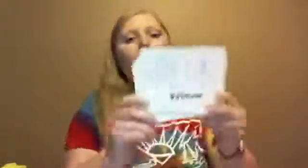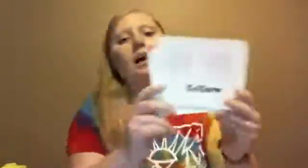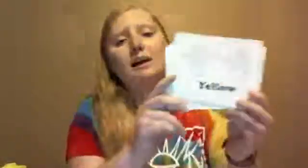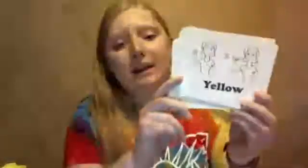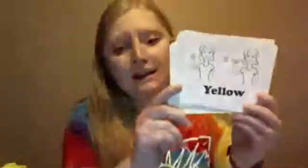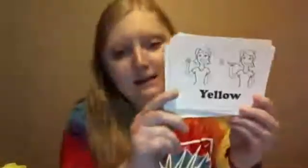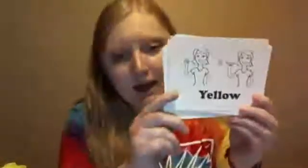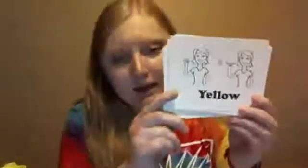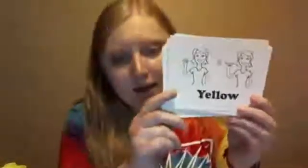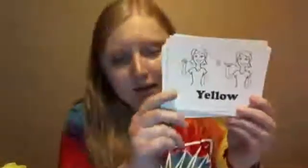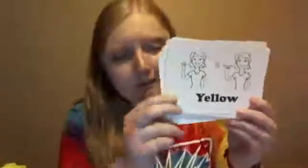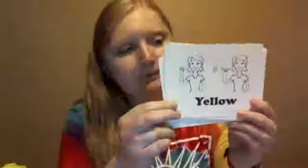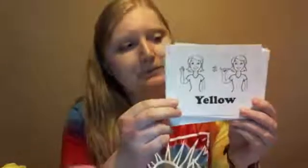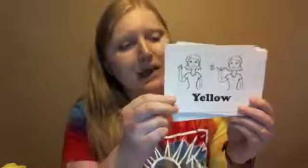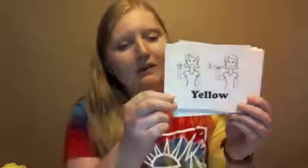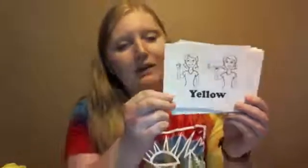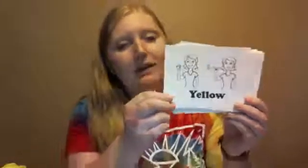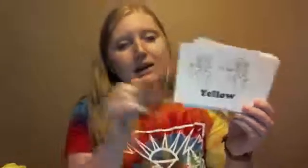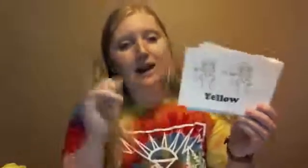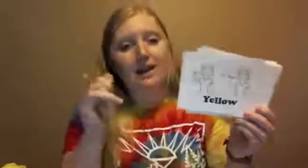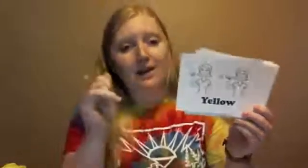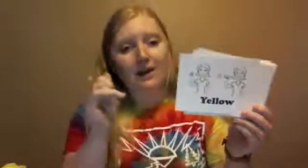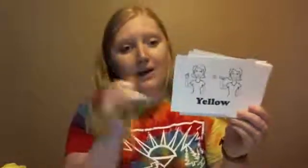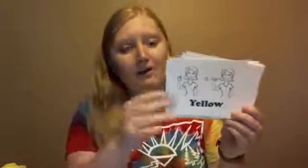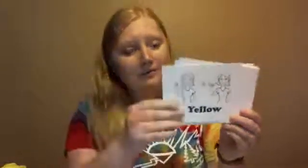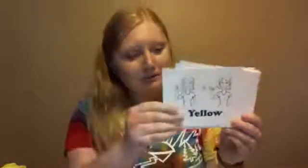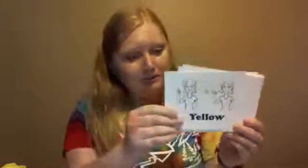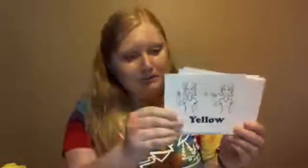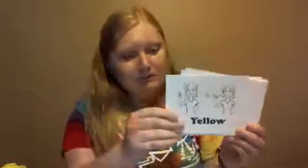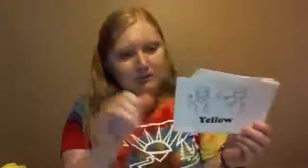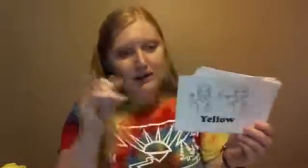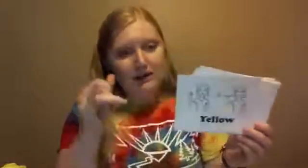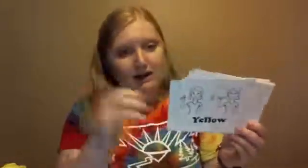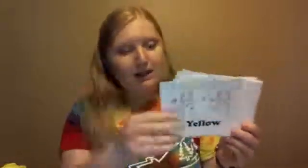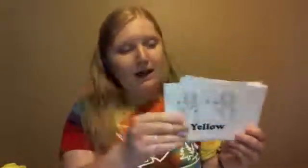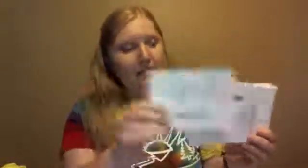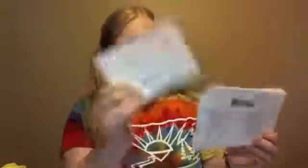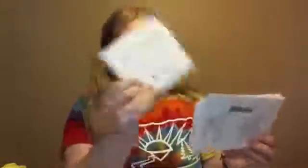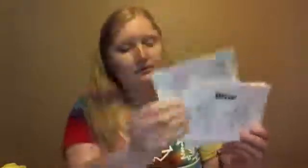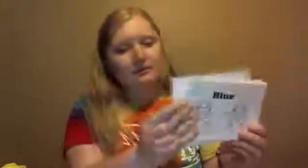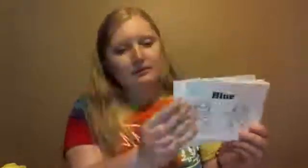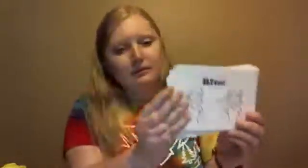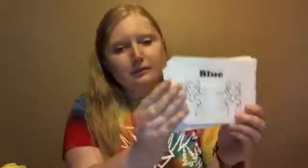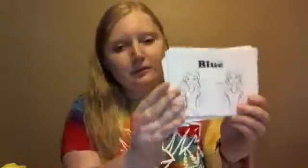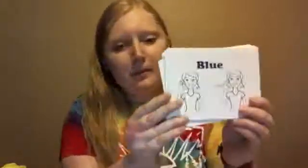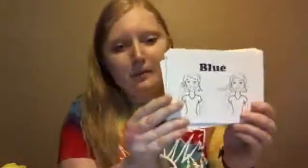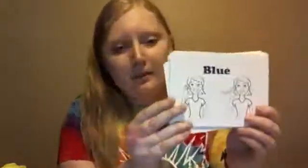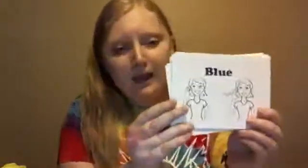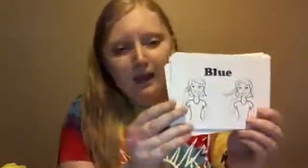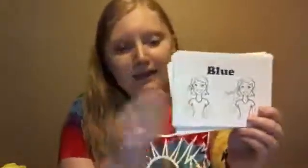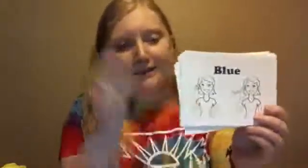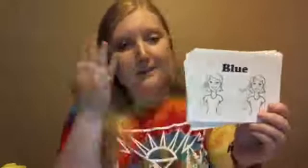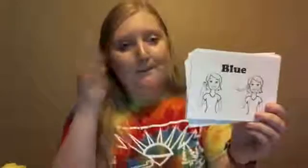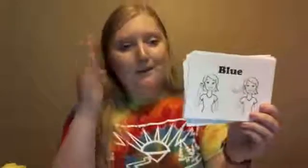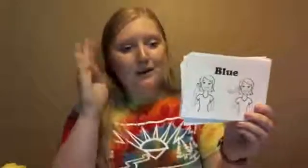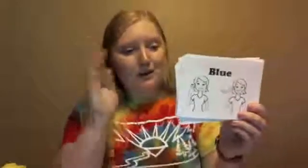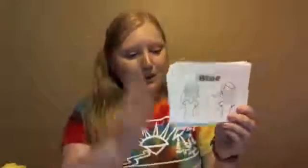Our next color, after yellow popcorn, is